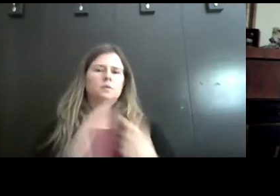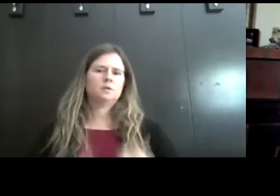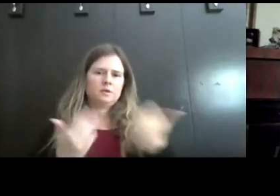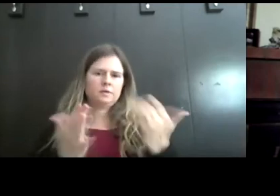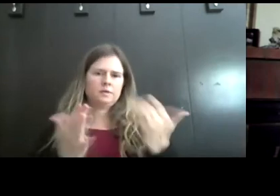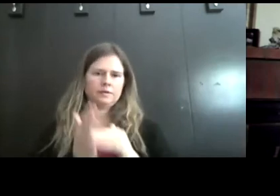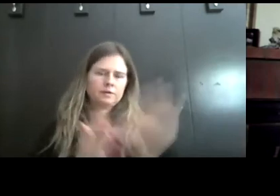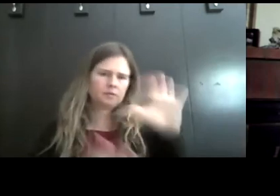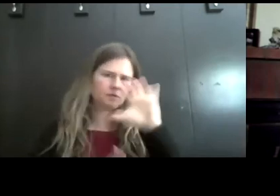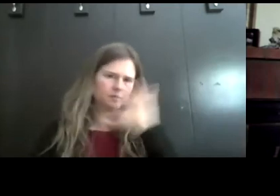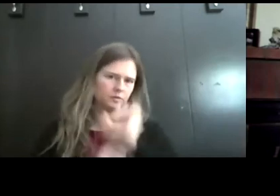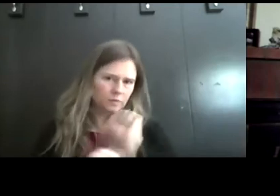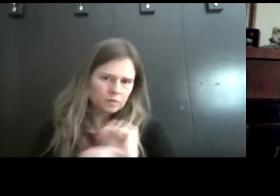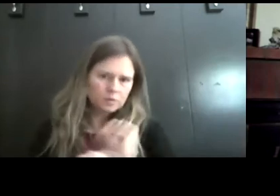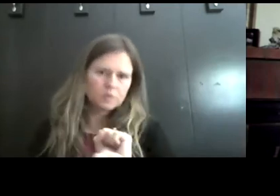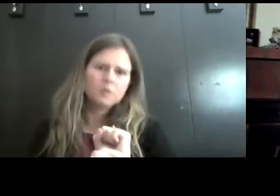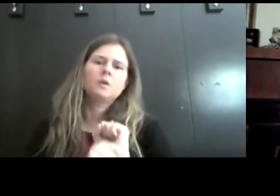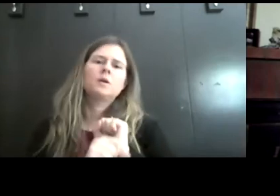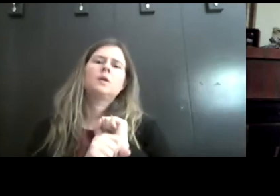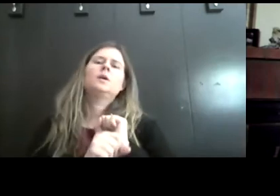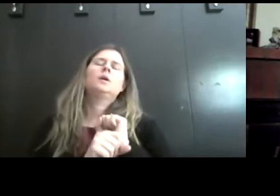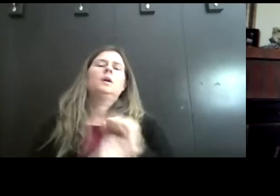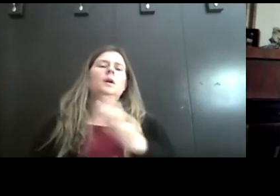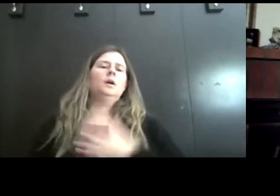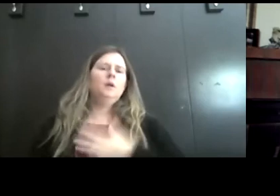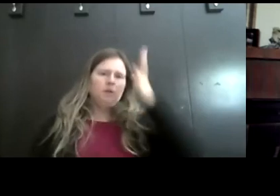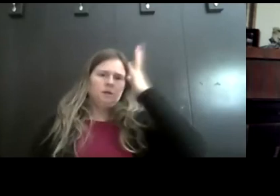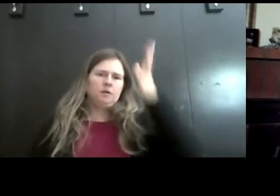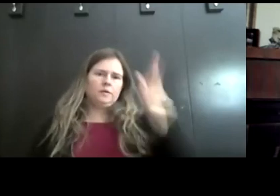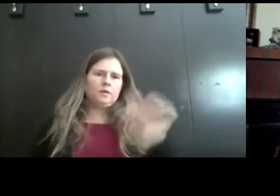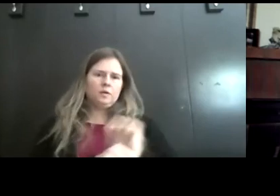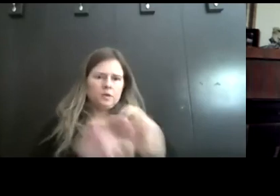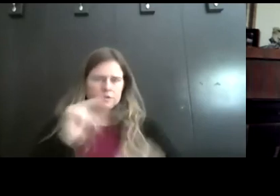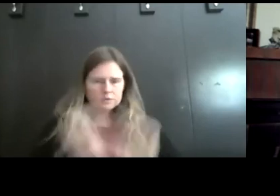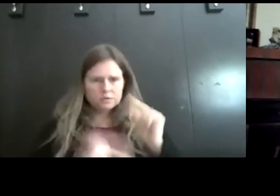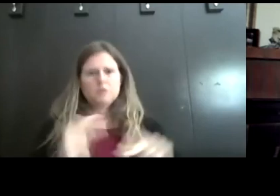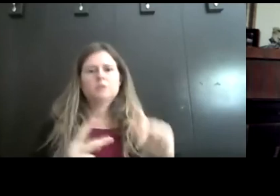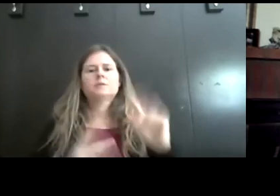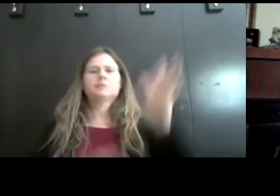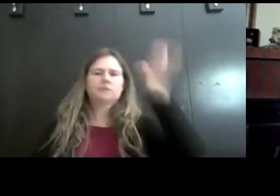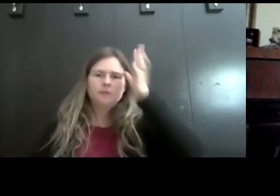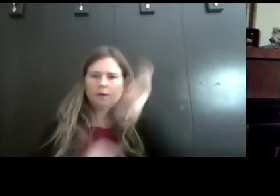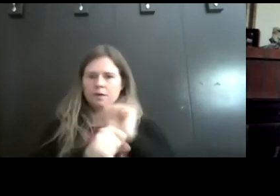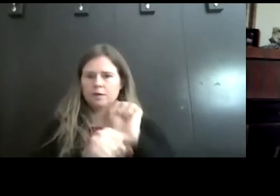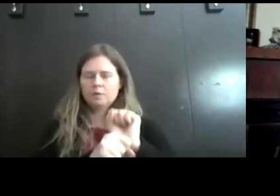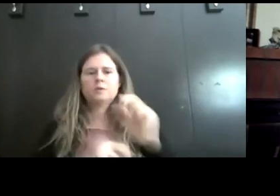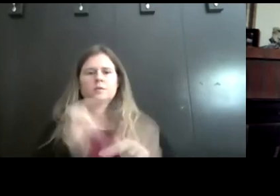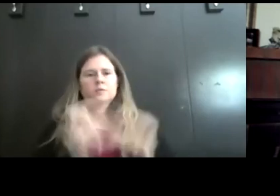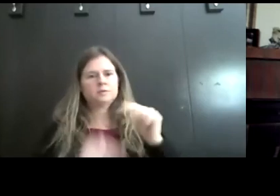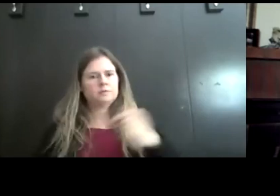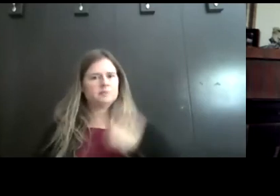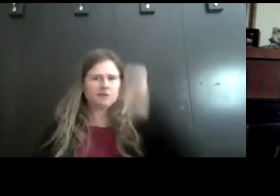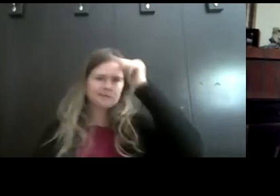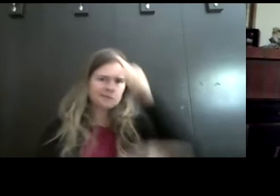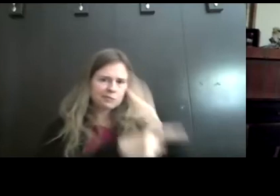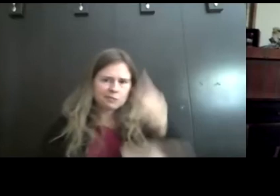family, as Cornell said, my grandfather worked in construction. My father worked in construction. Me and all my brothers worked in construction.